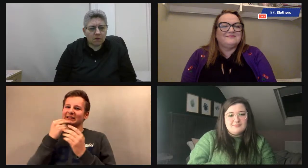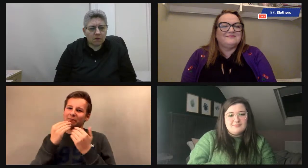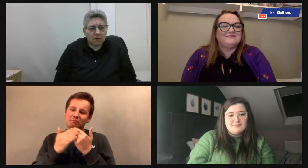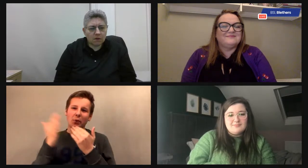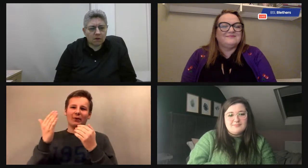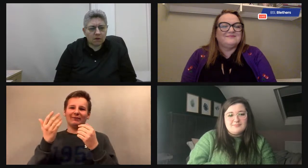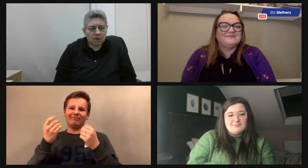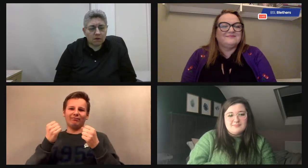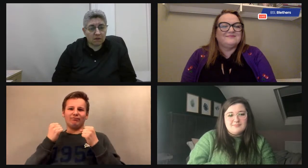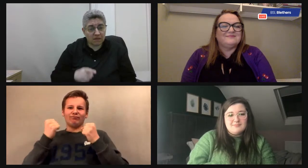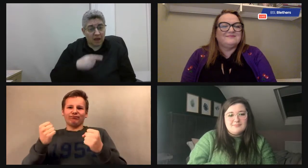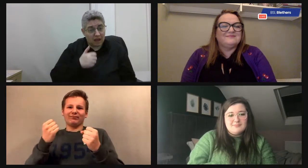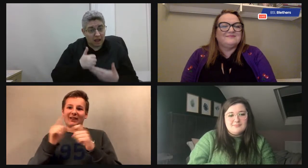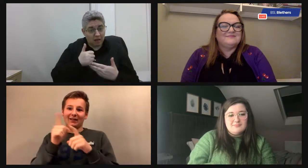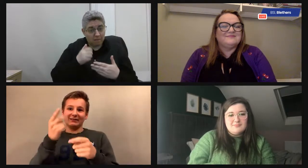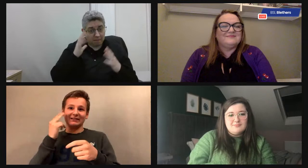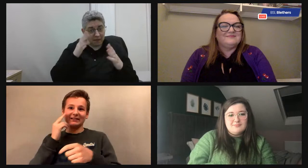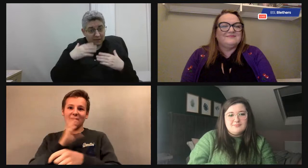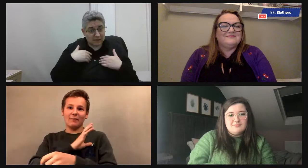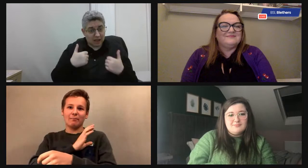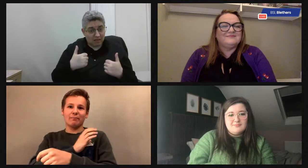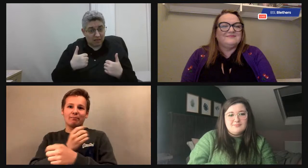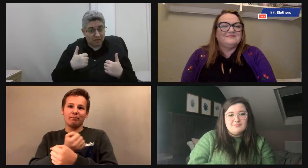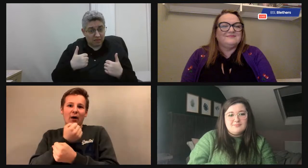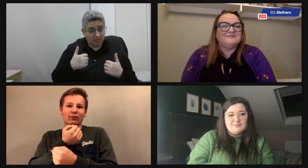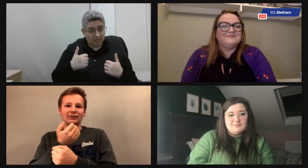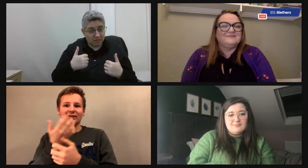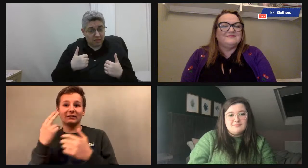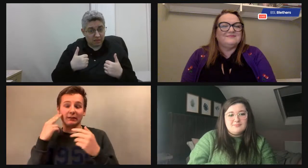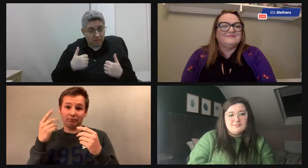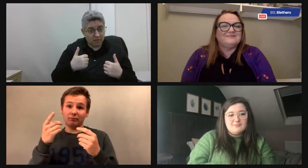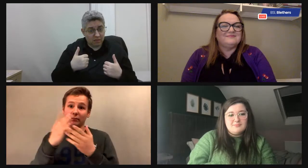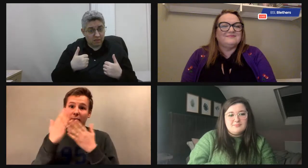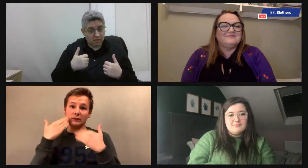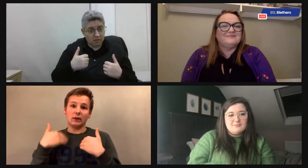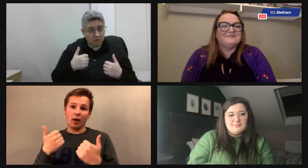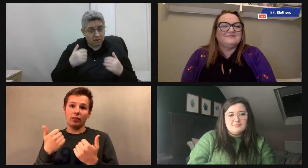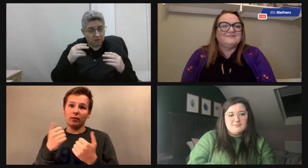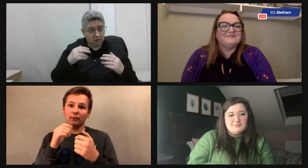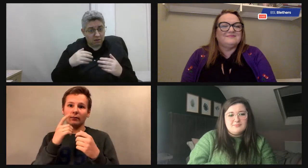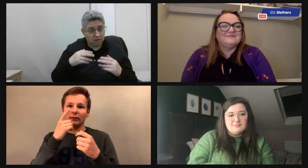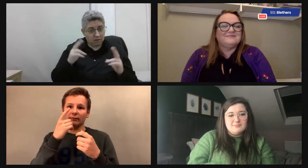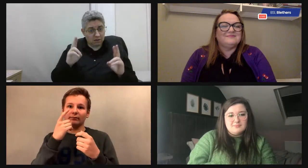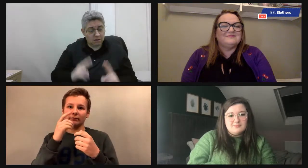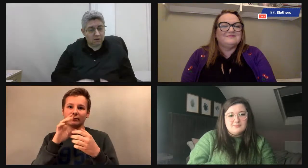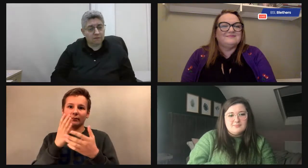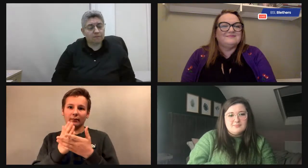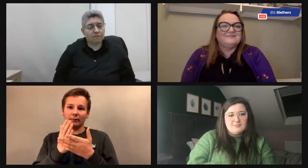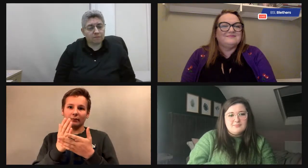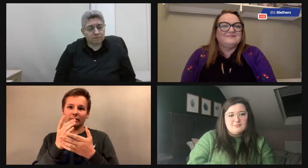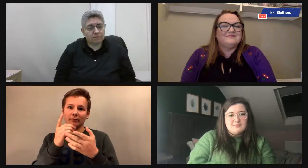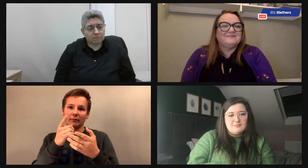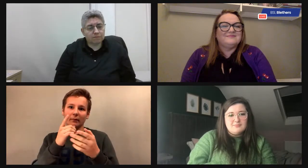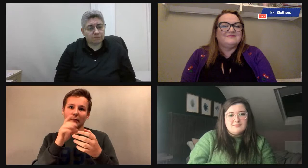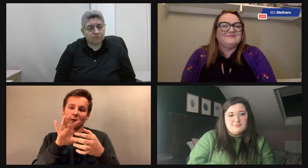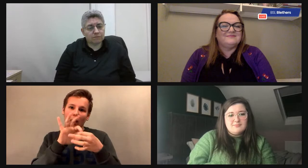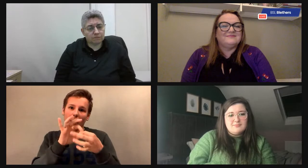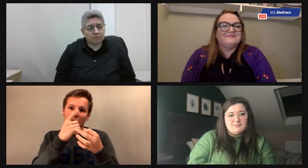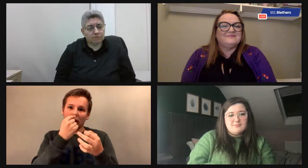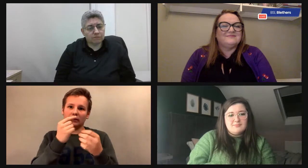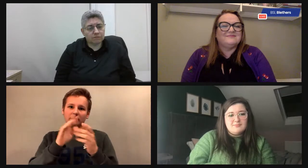understand that they can have that, but all they need is access and feel And that will help empowered to mental do that. health.